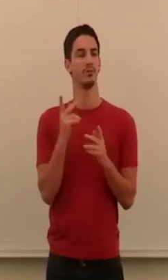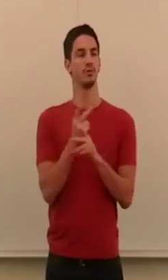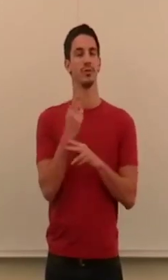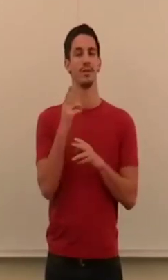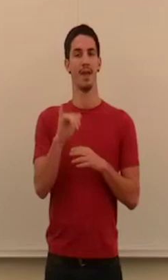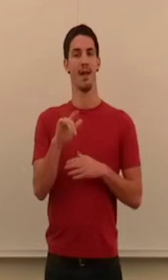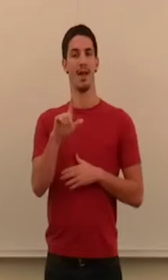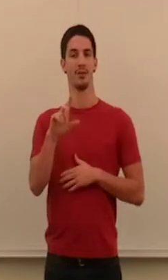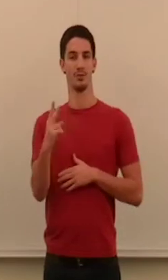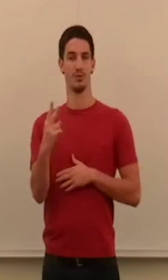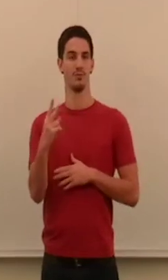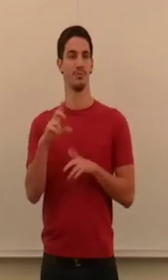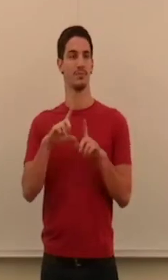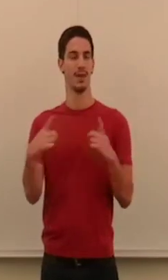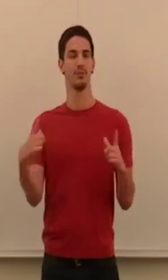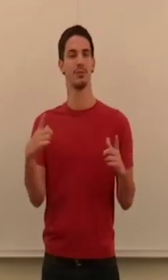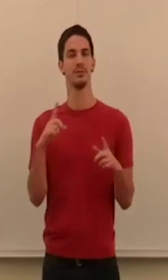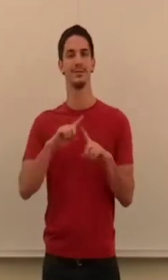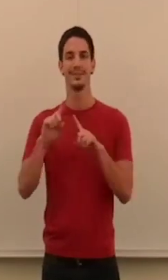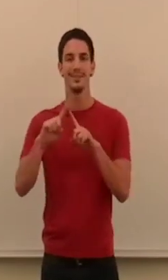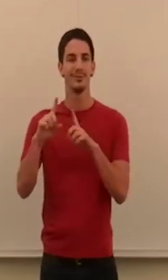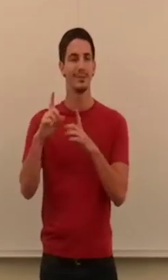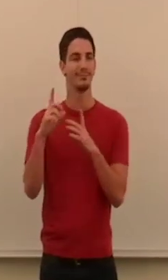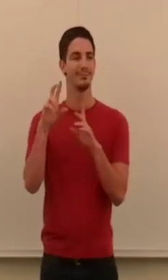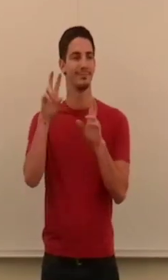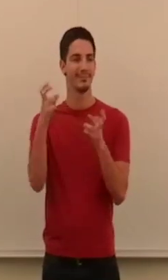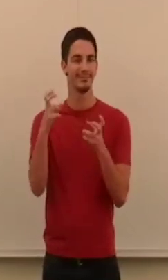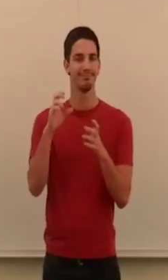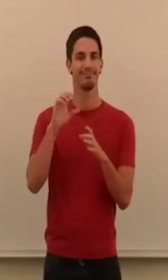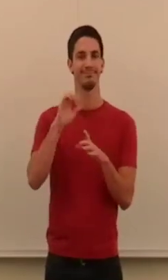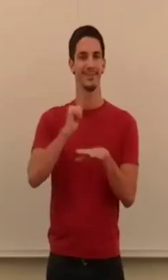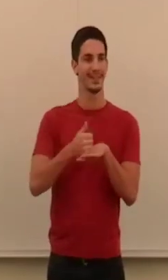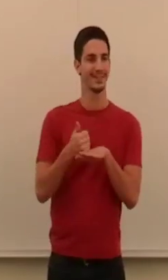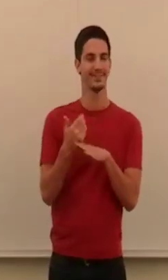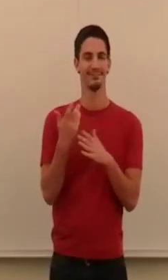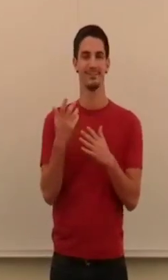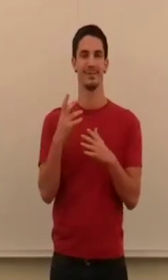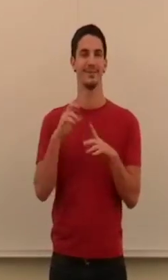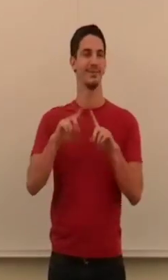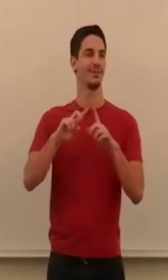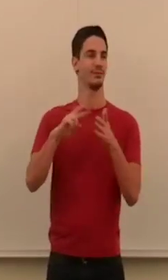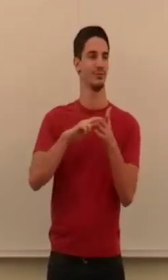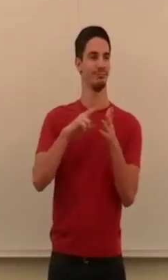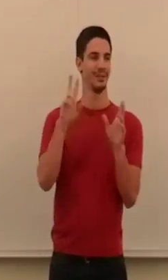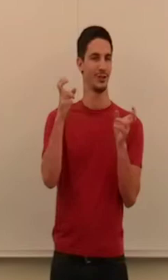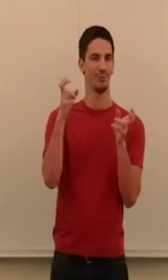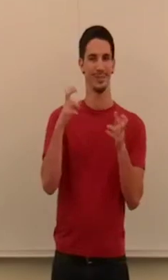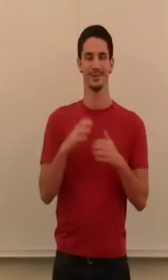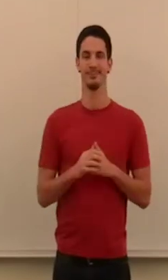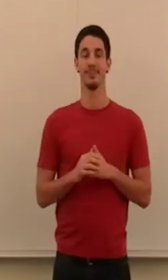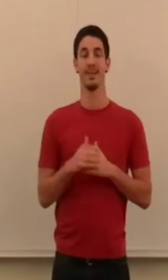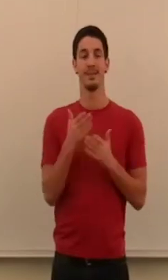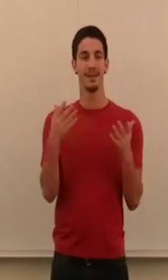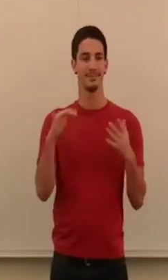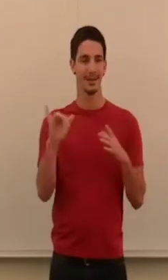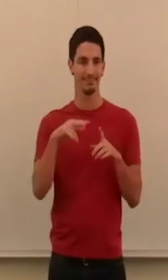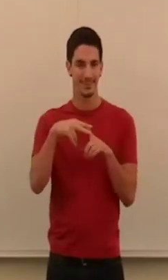many different settings on various topics. Conversations about things like mechanics,